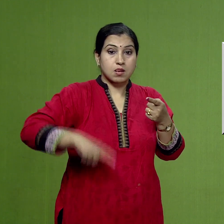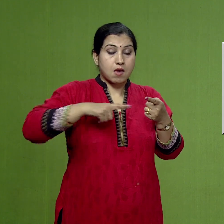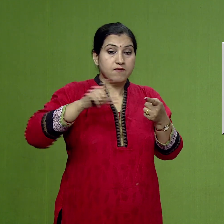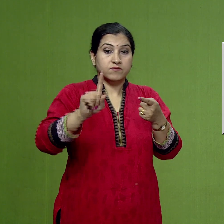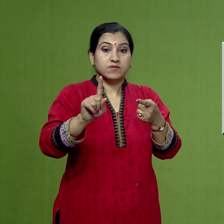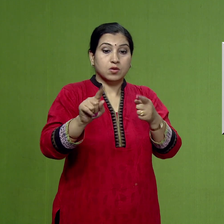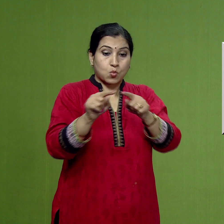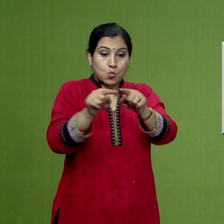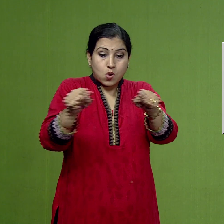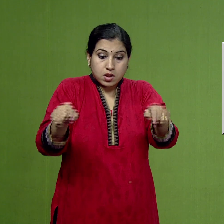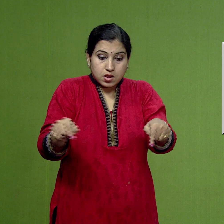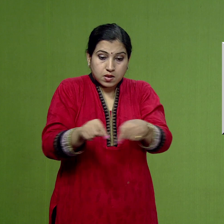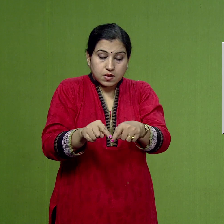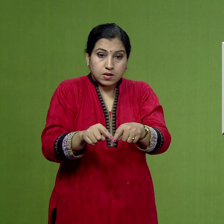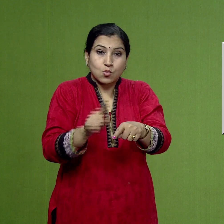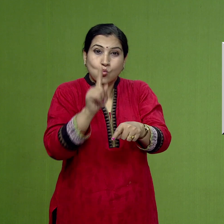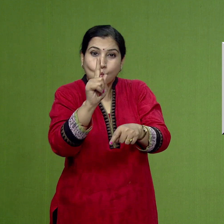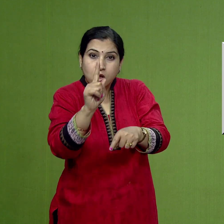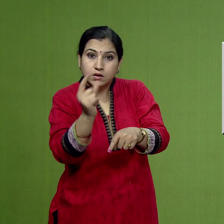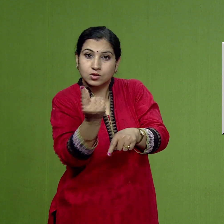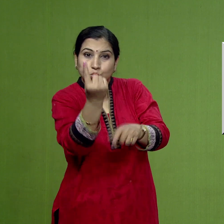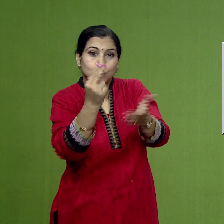per unit of an area.